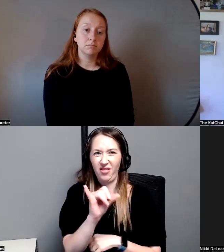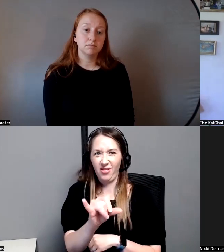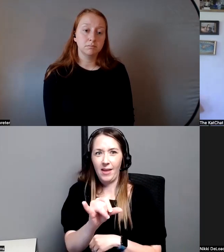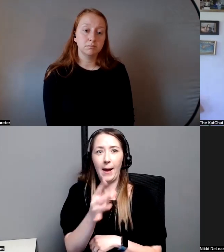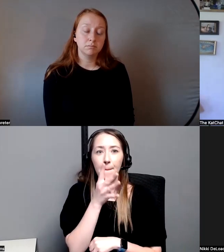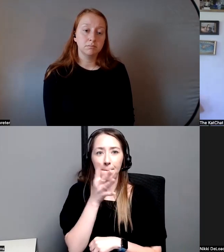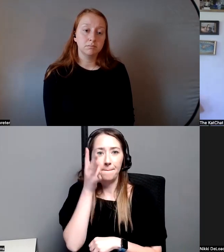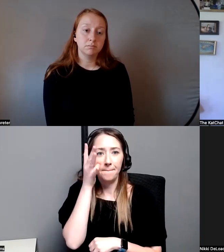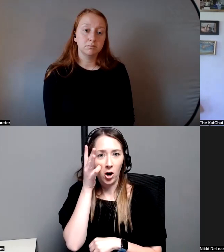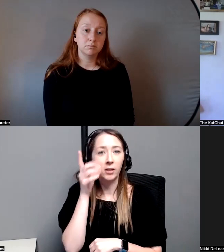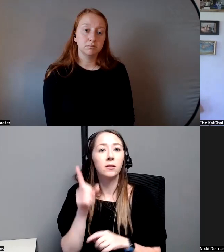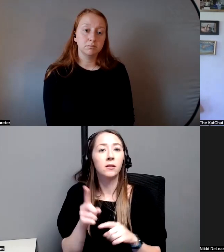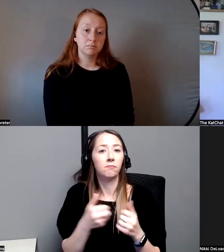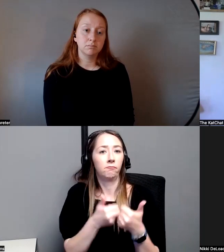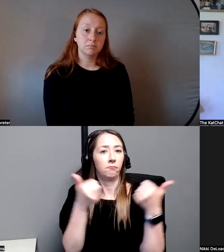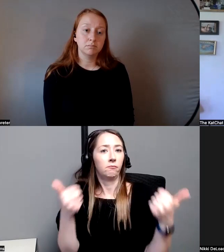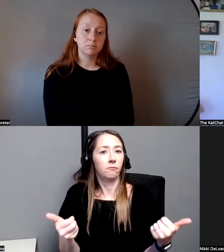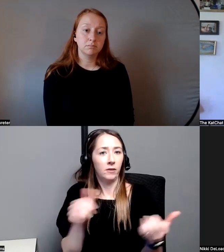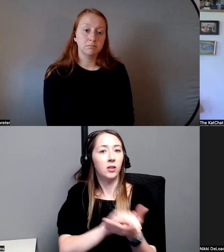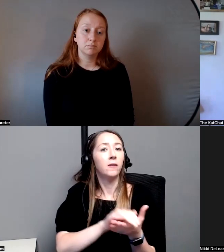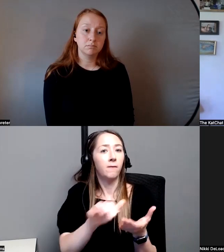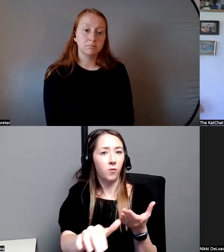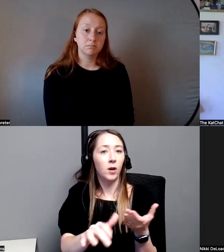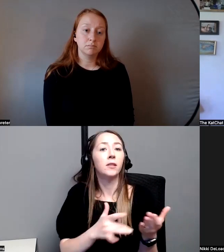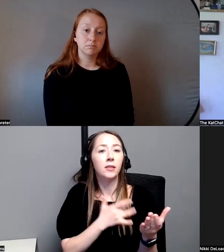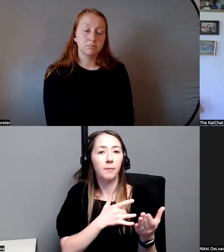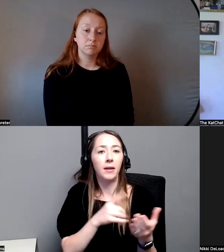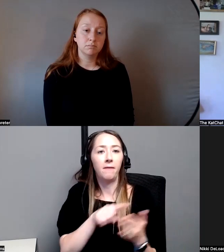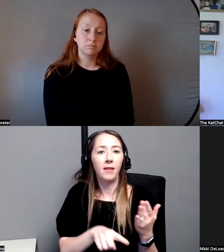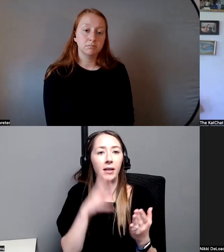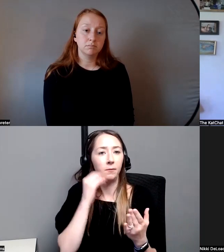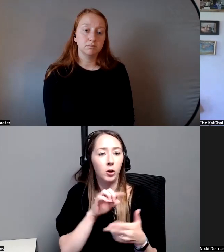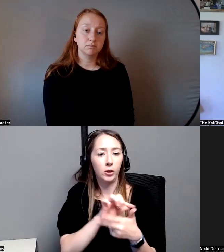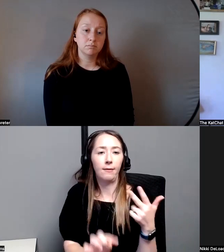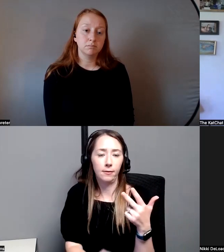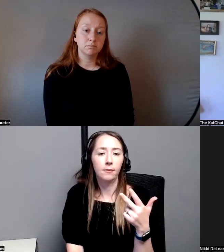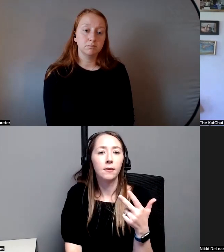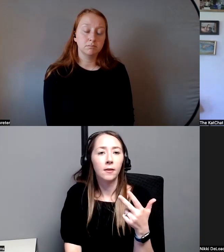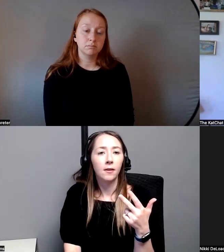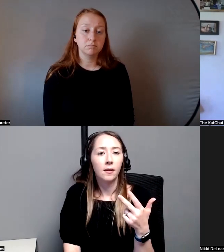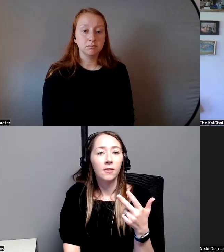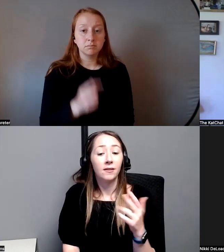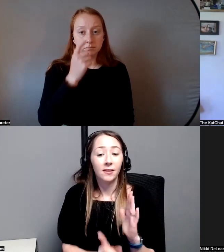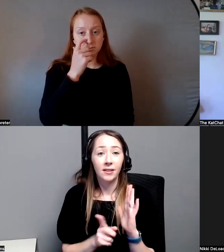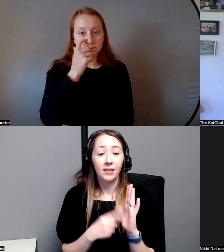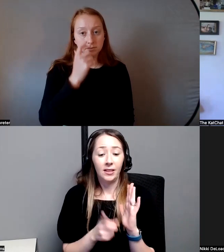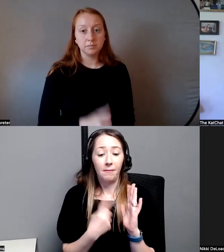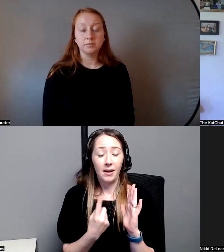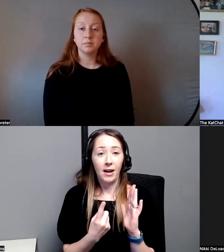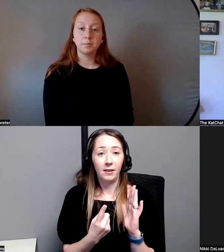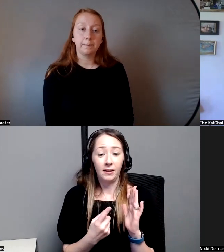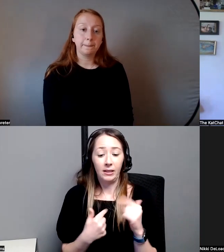will cause parents to separate and to divorce. And sometimes, you know, I have been